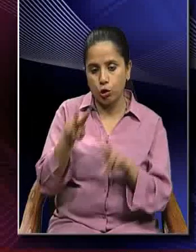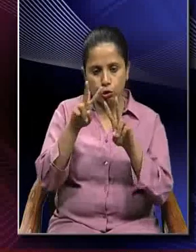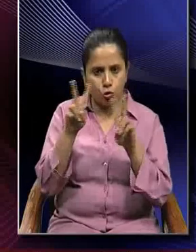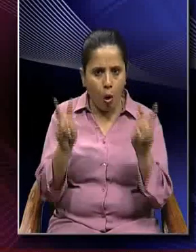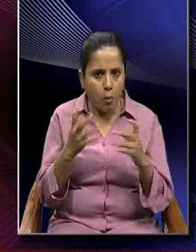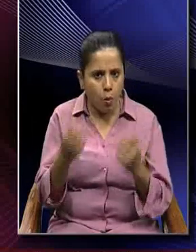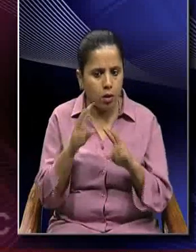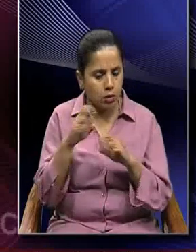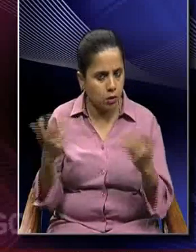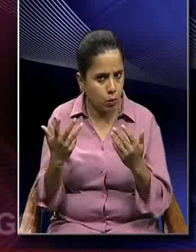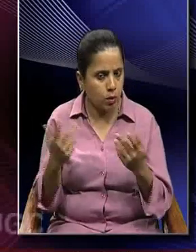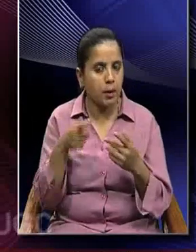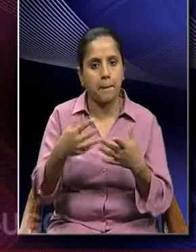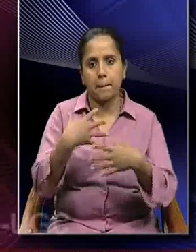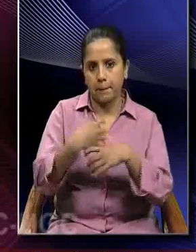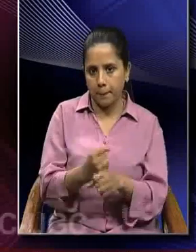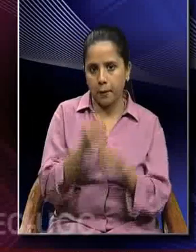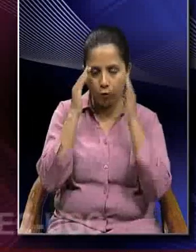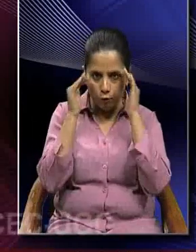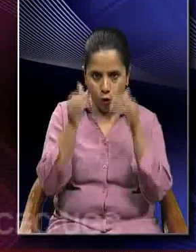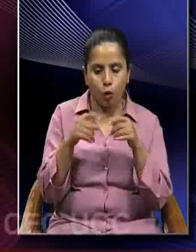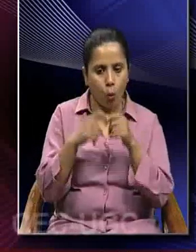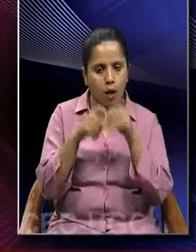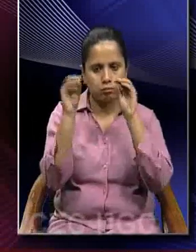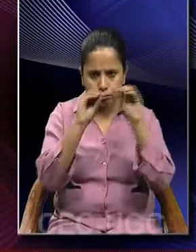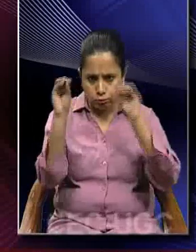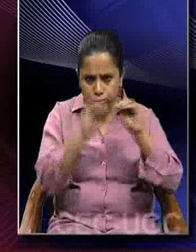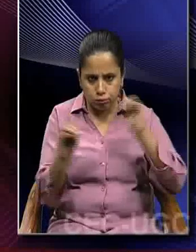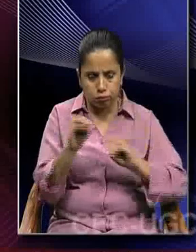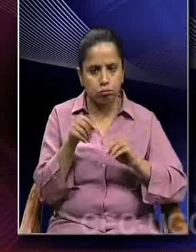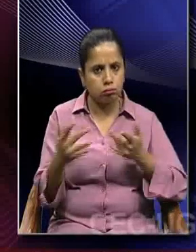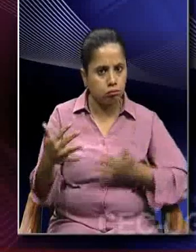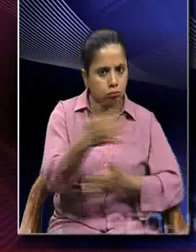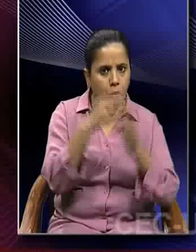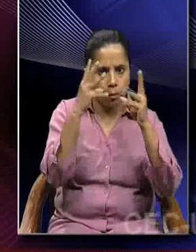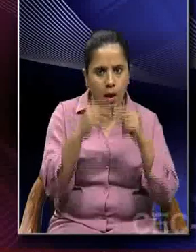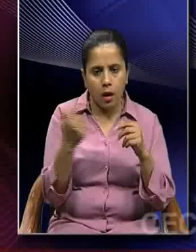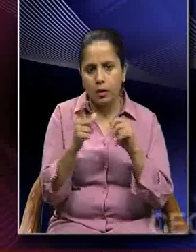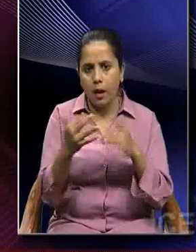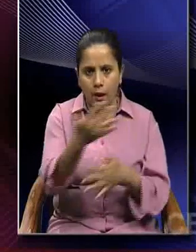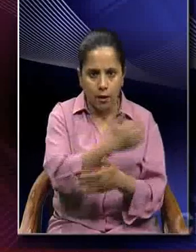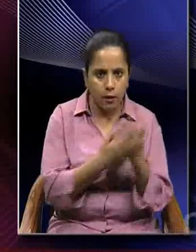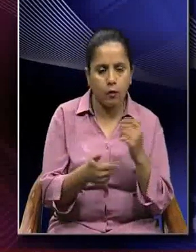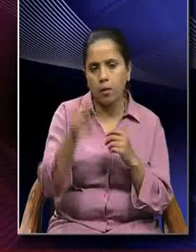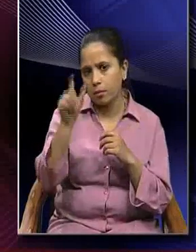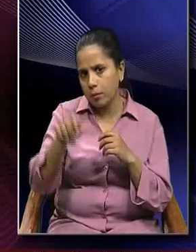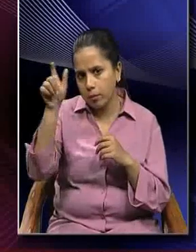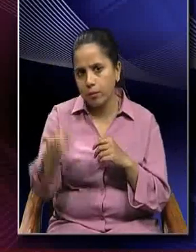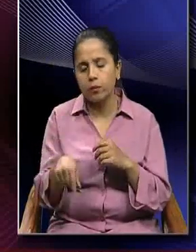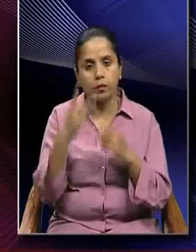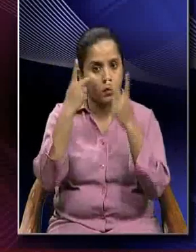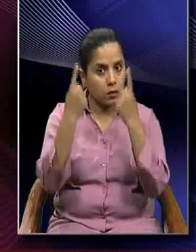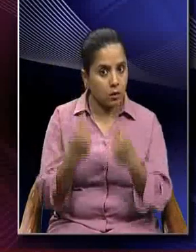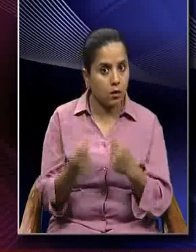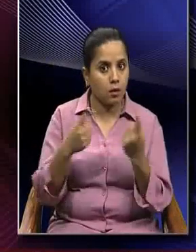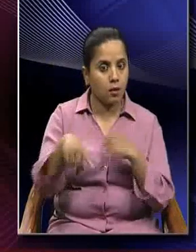study, formulates specific and focused questions, gathers measurable data from participants, analyzes the data